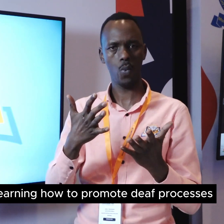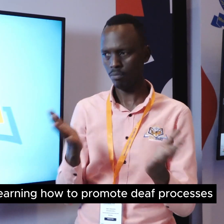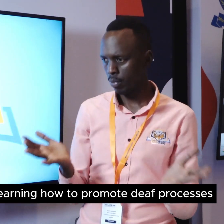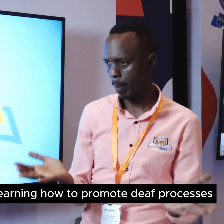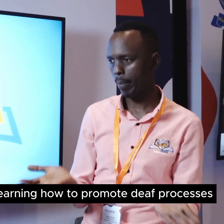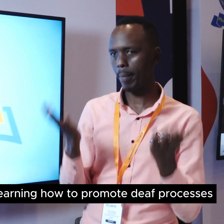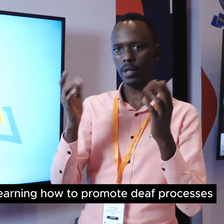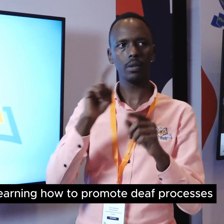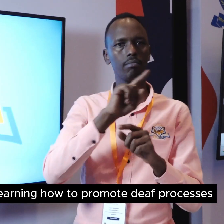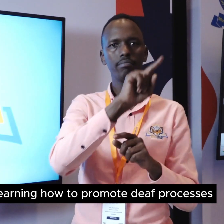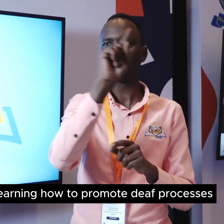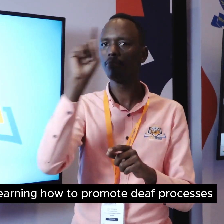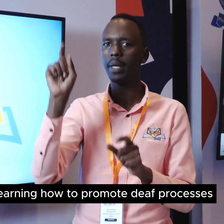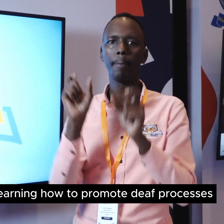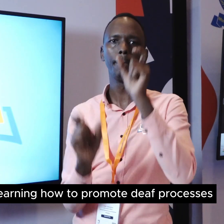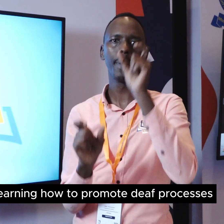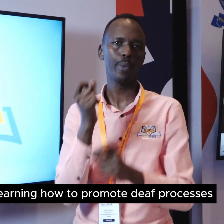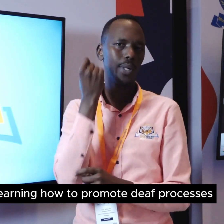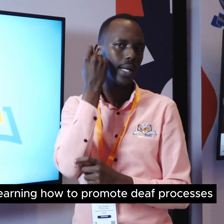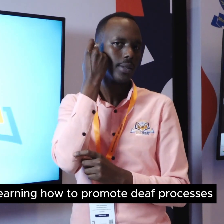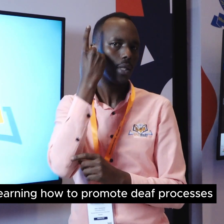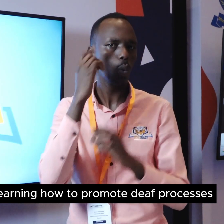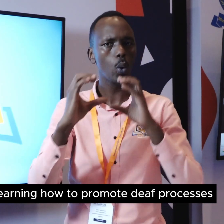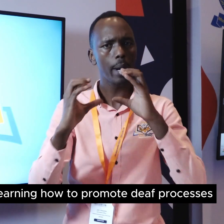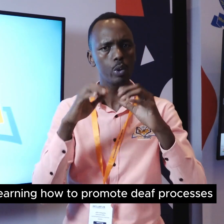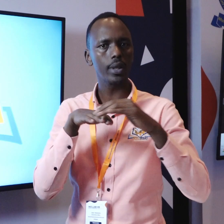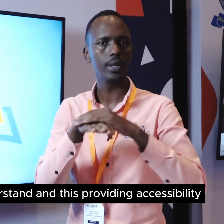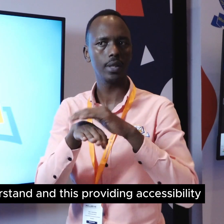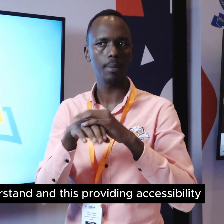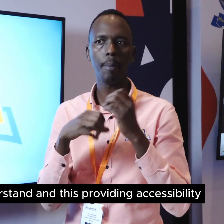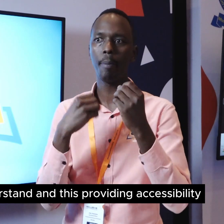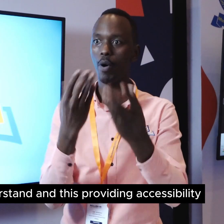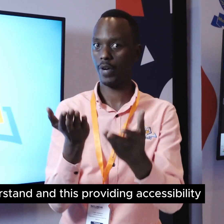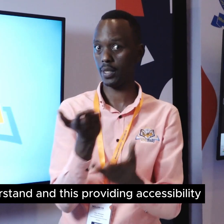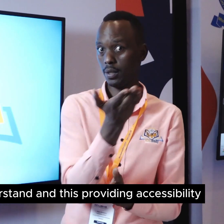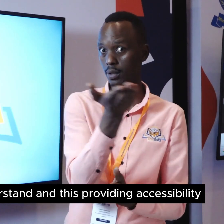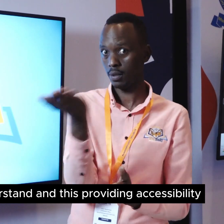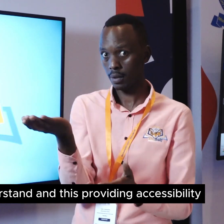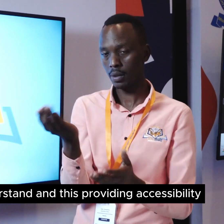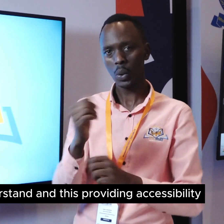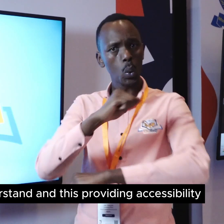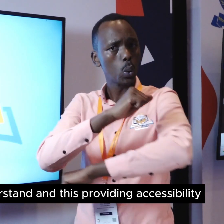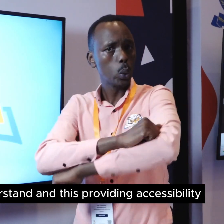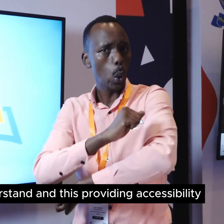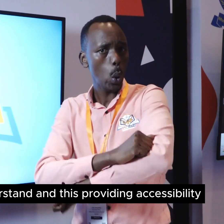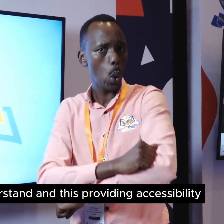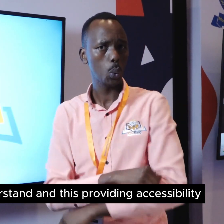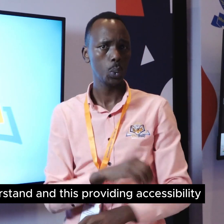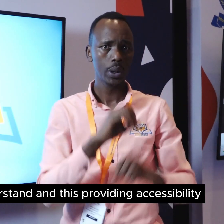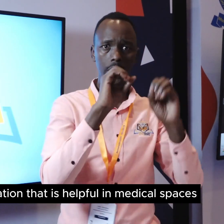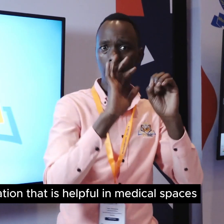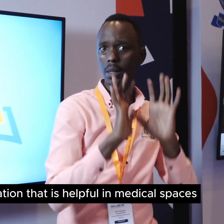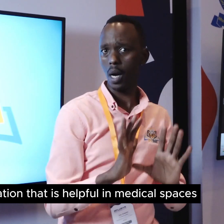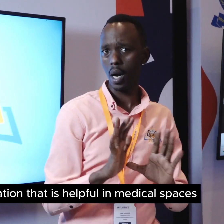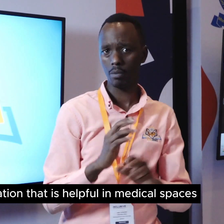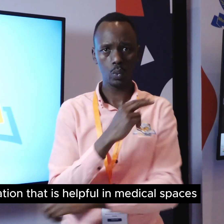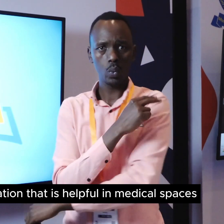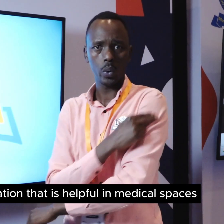we are learning how to promote deaf persons to understand, and this providing accessibility information that